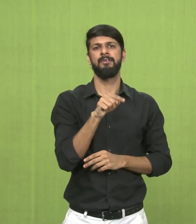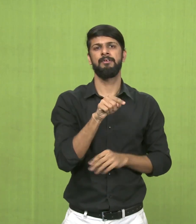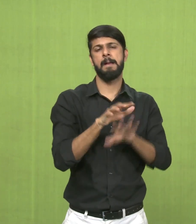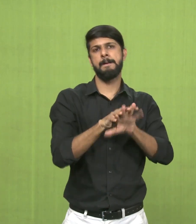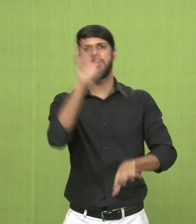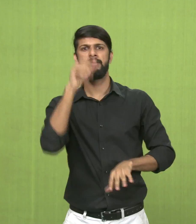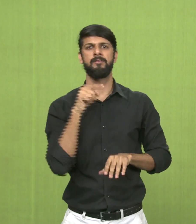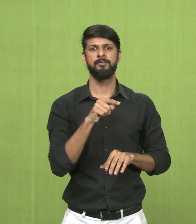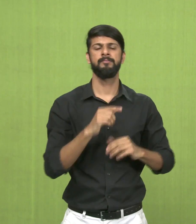recognition.